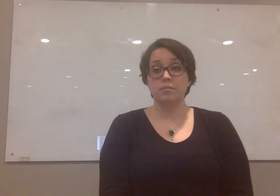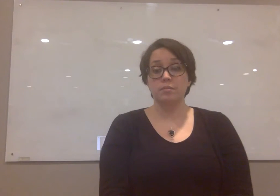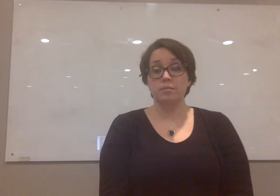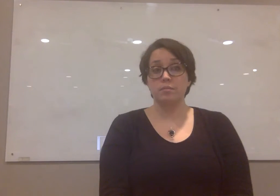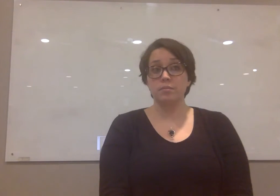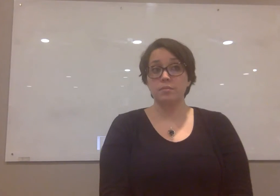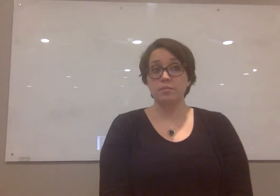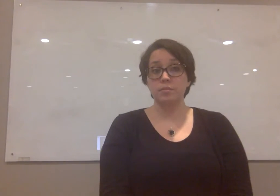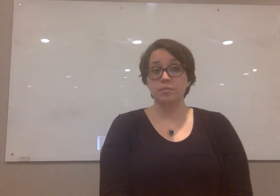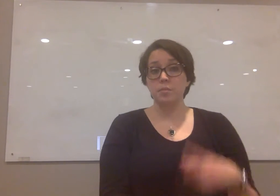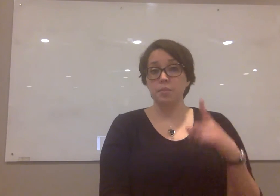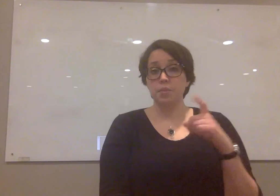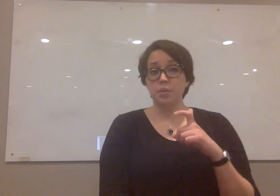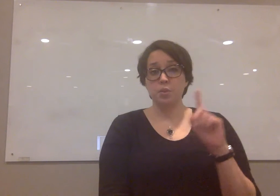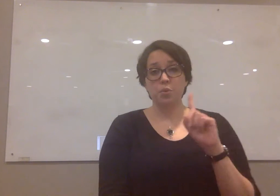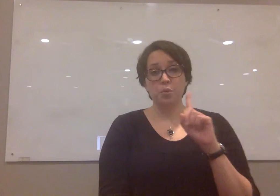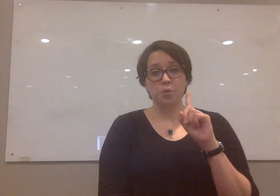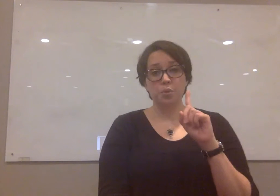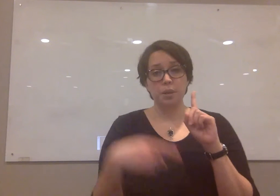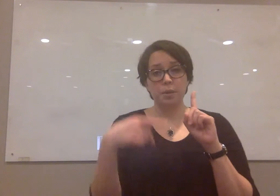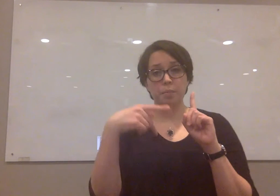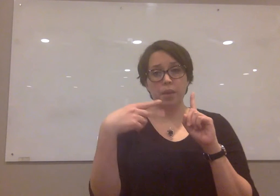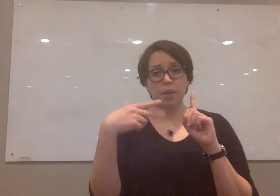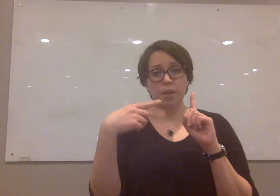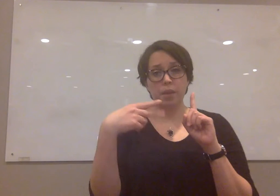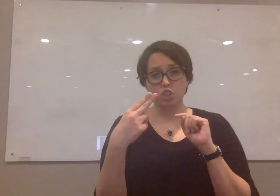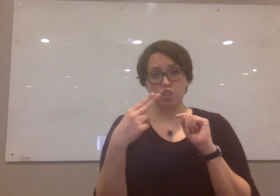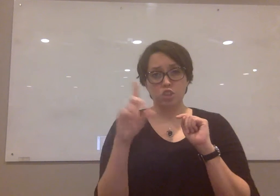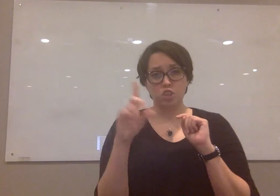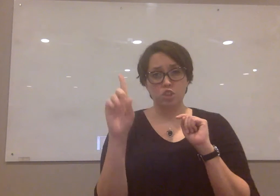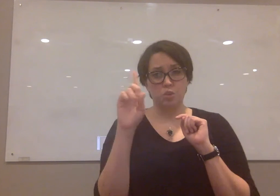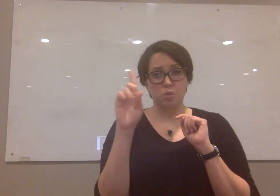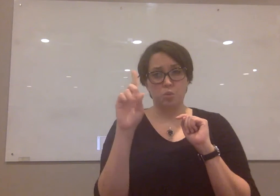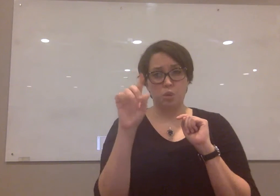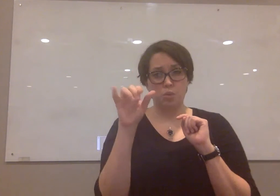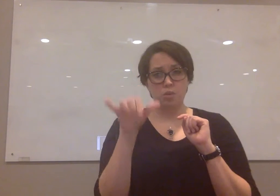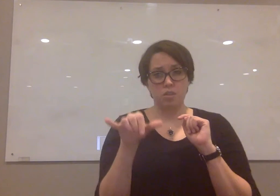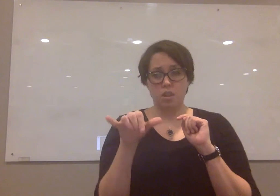Where is phash in chapter 9? It is in